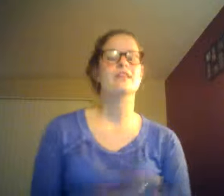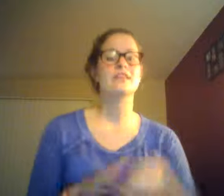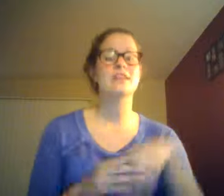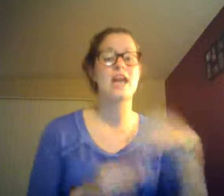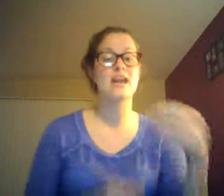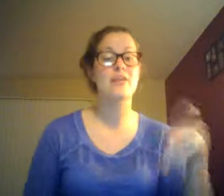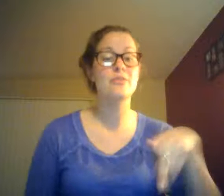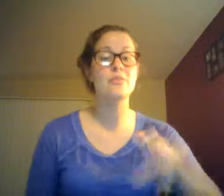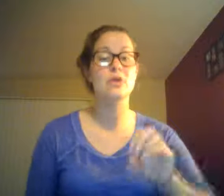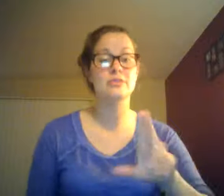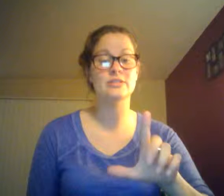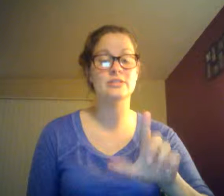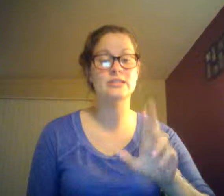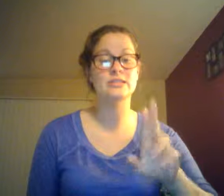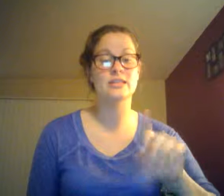They take out the pollutants